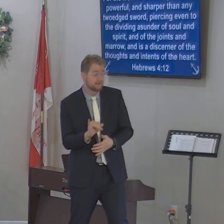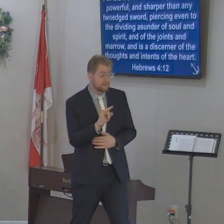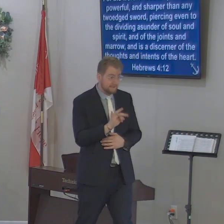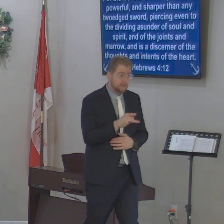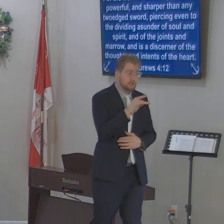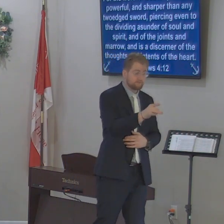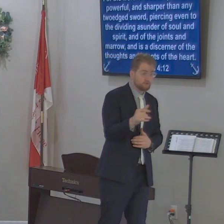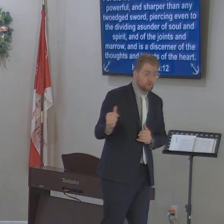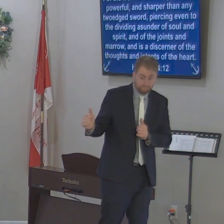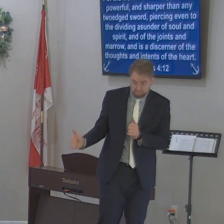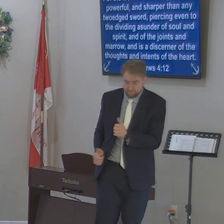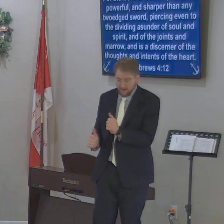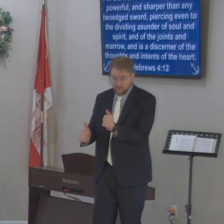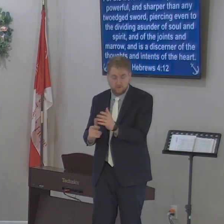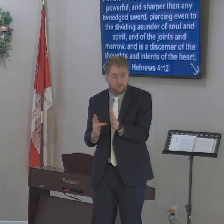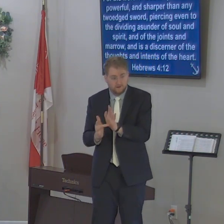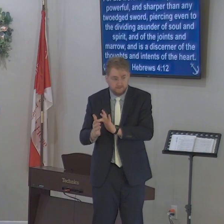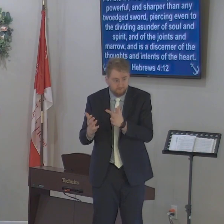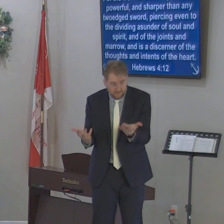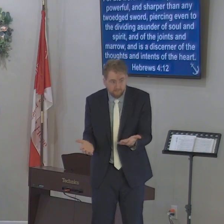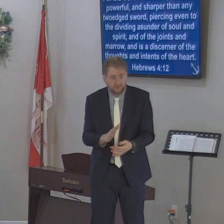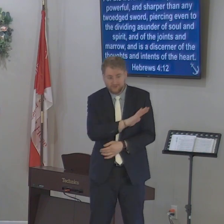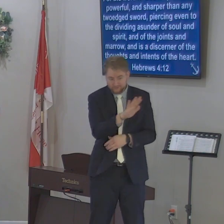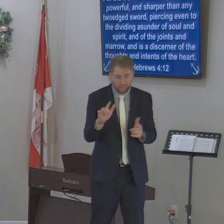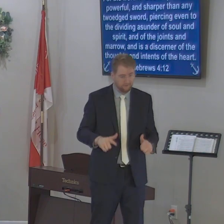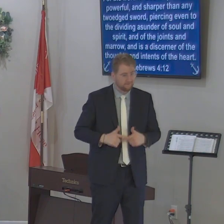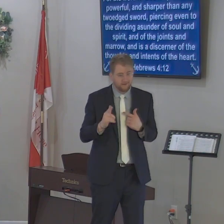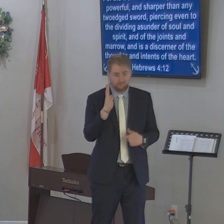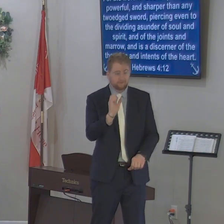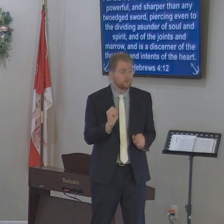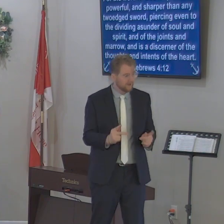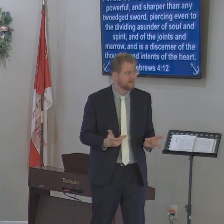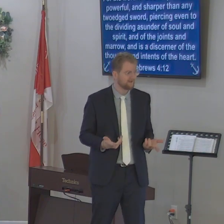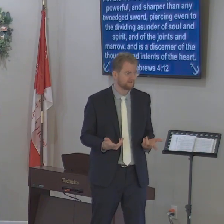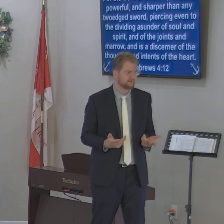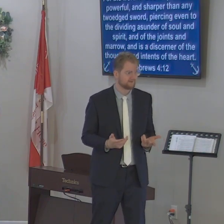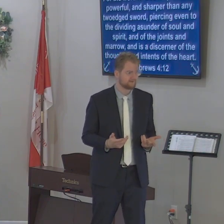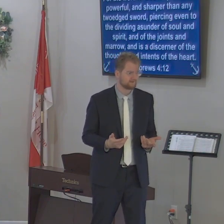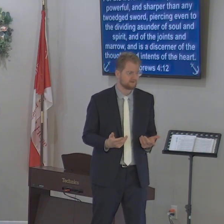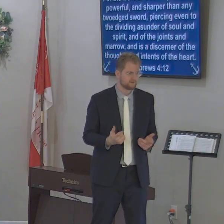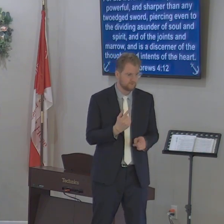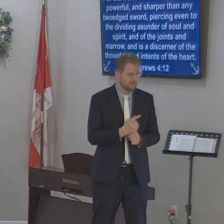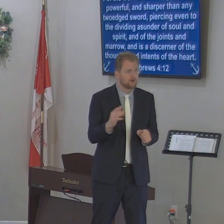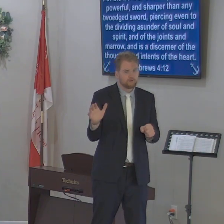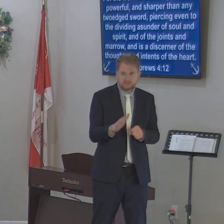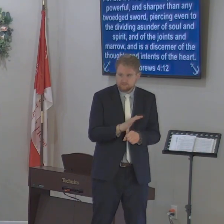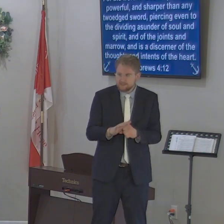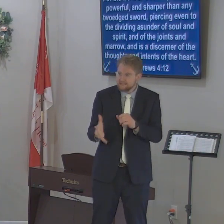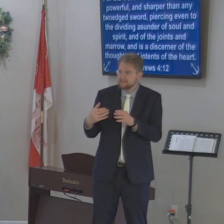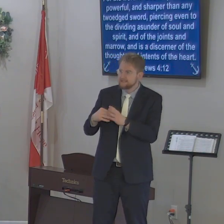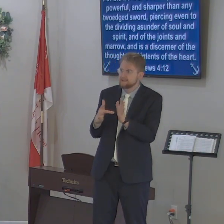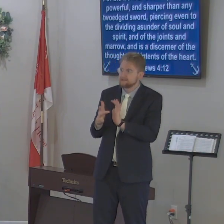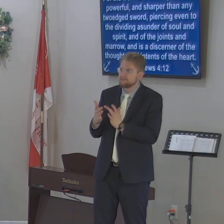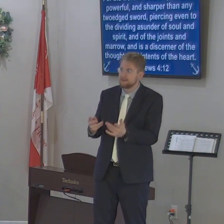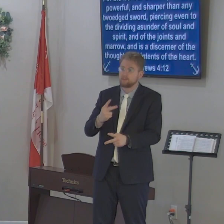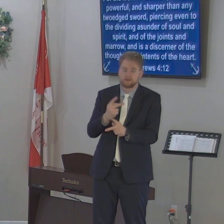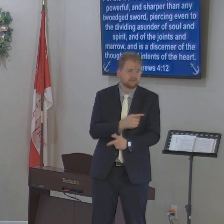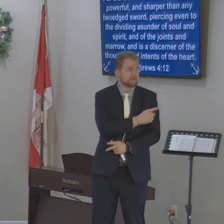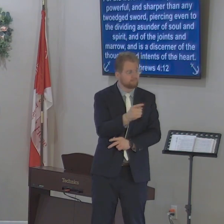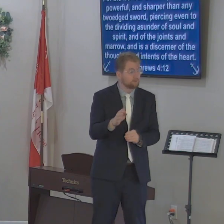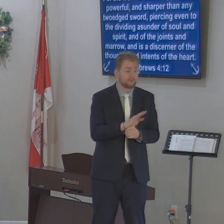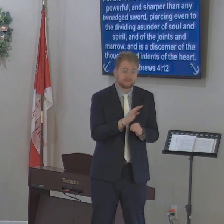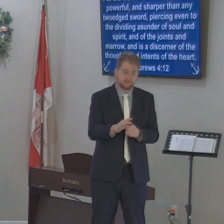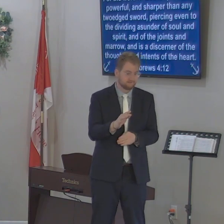There's plenty for you to do in here to quit worrying about everything that you think you ought to be doing. There's plenty in here to keep you busy. I promise you that. Keep you busy for a